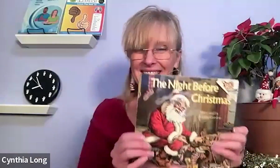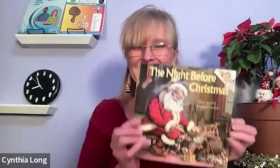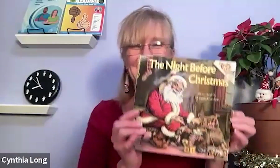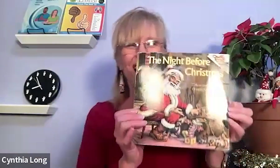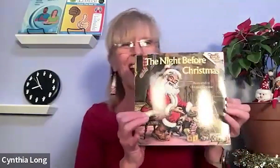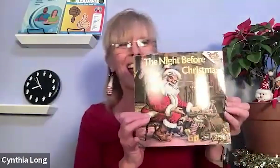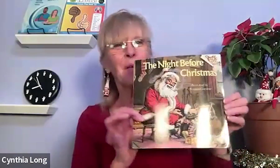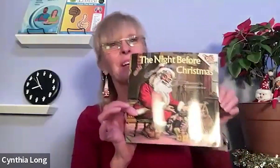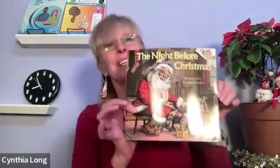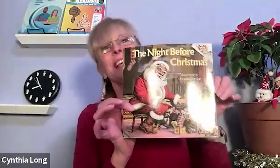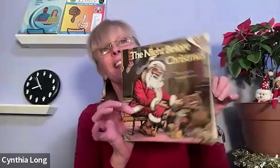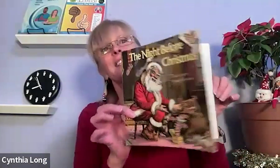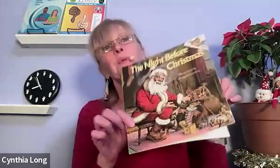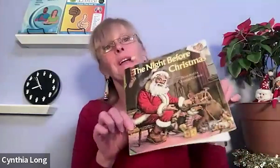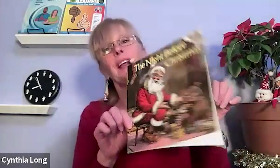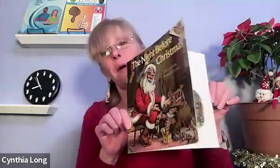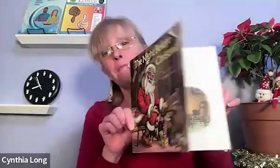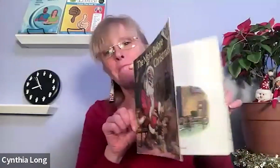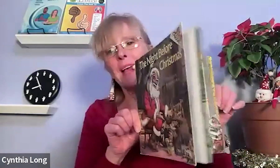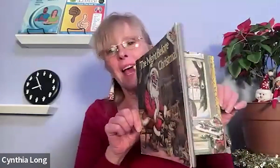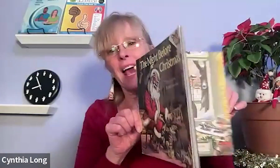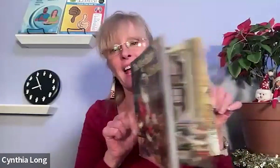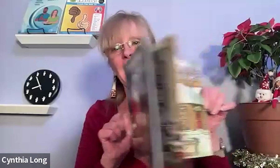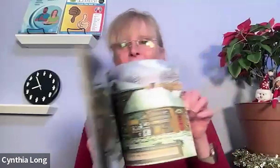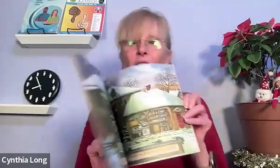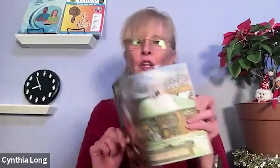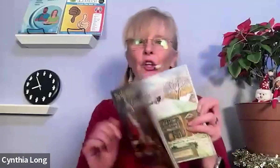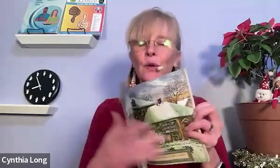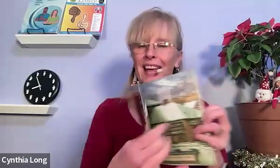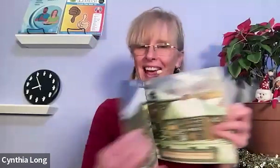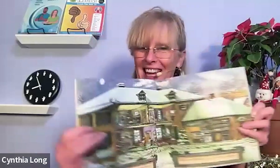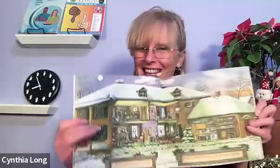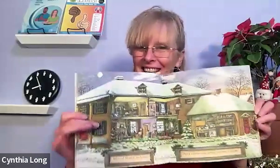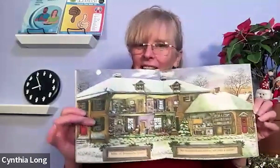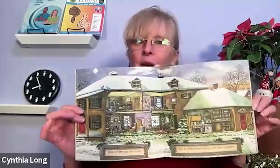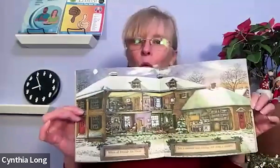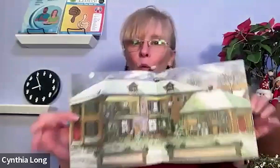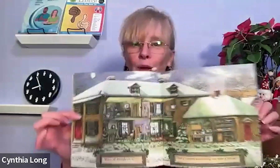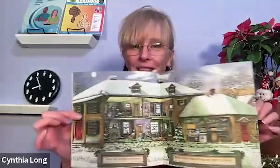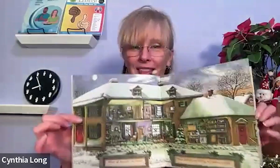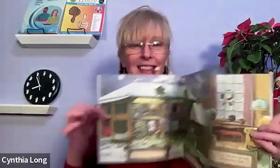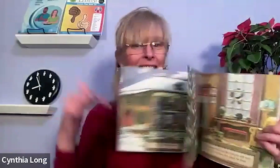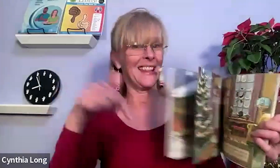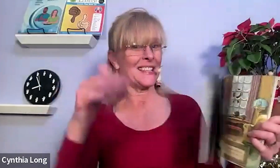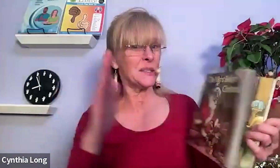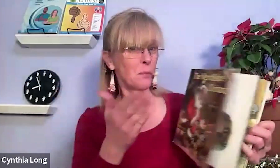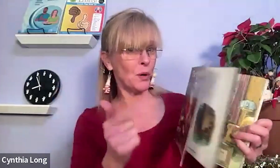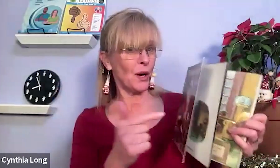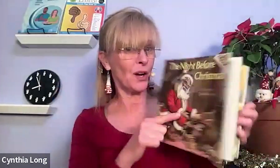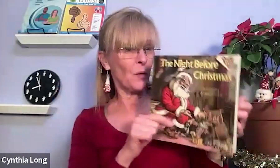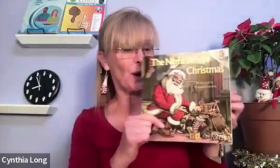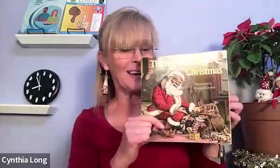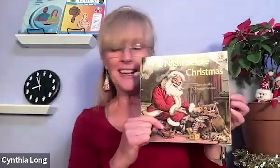Christmas, and we're going to take this book now, and you can, with this book right